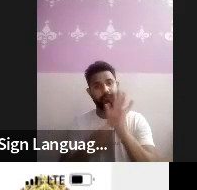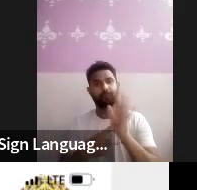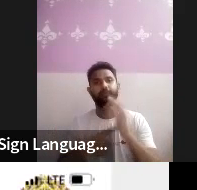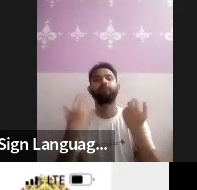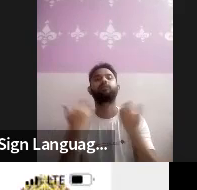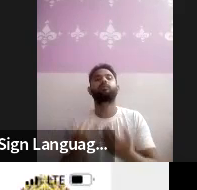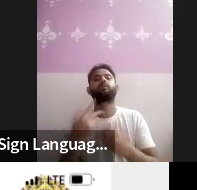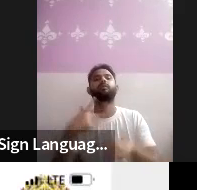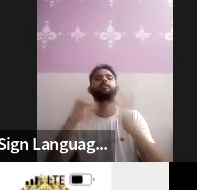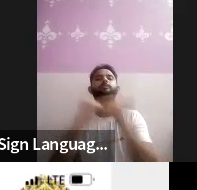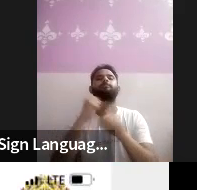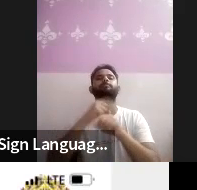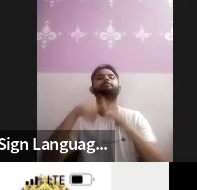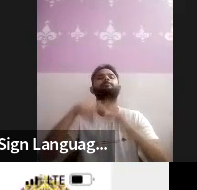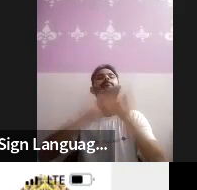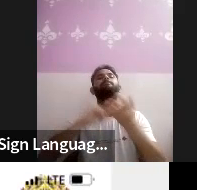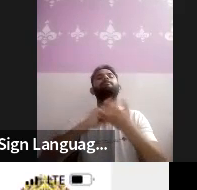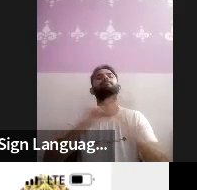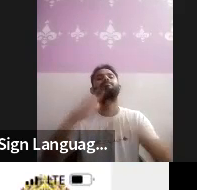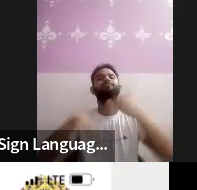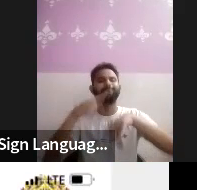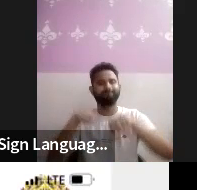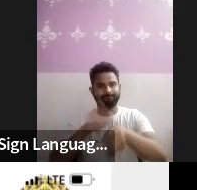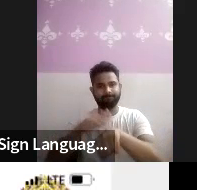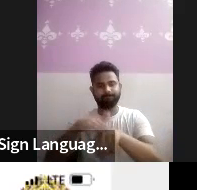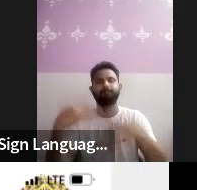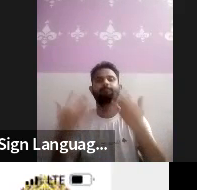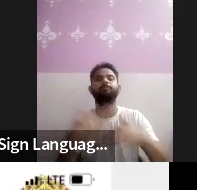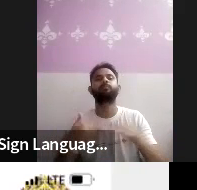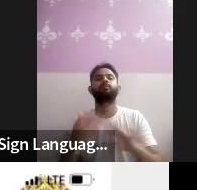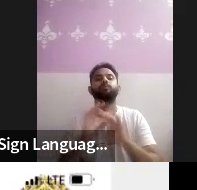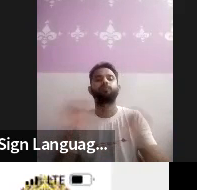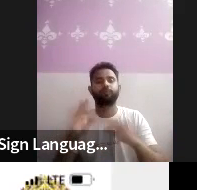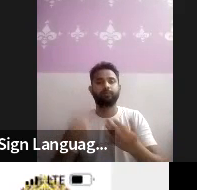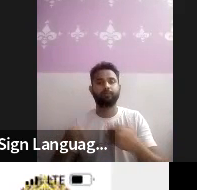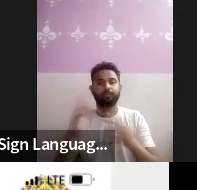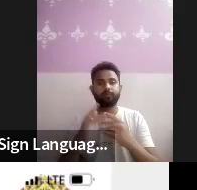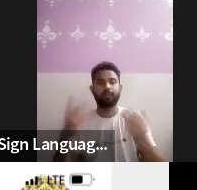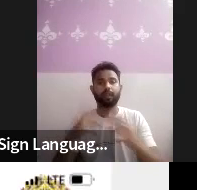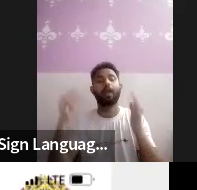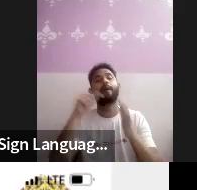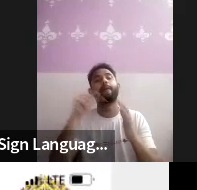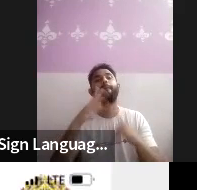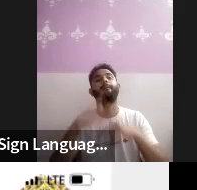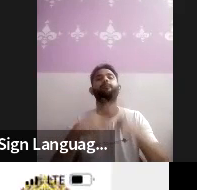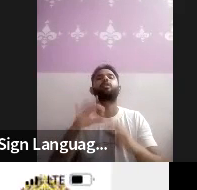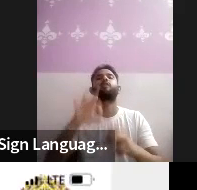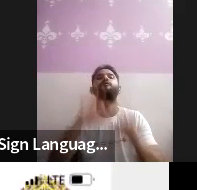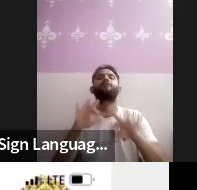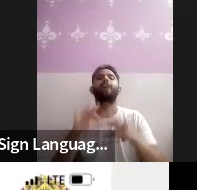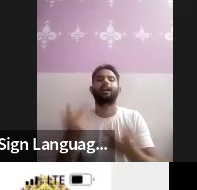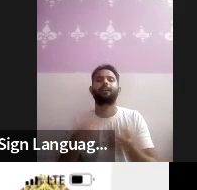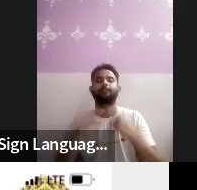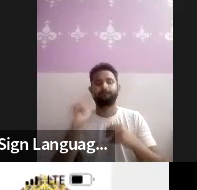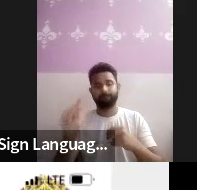coordinates, the GPS coordinates. That makes it easier for them to, when they send the complaint, to find out what the name,